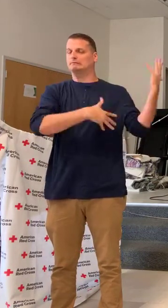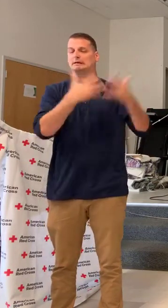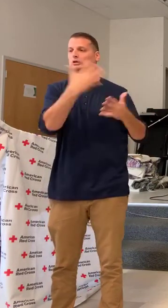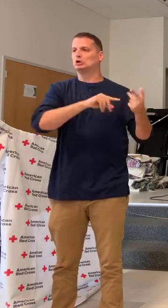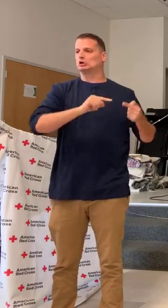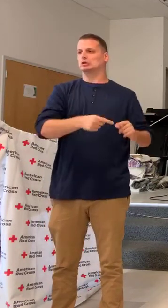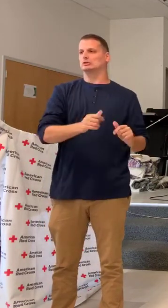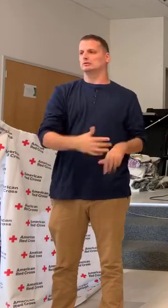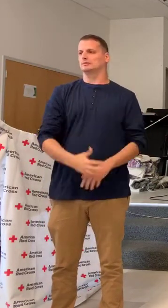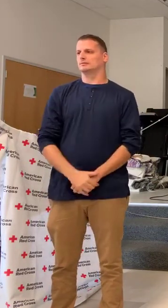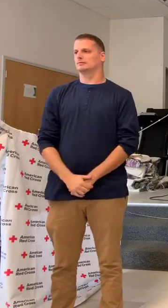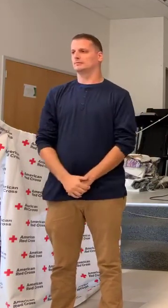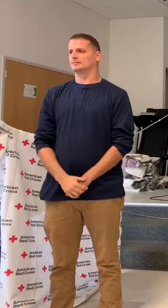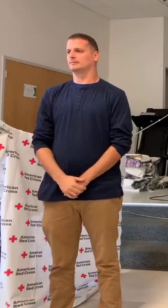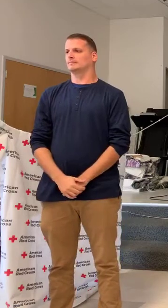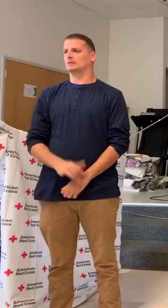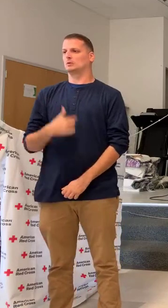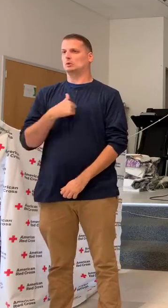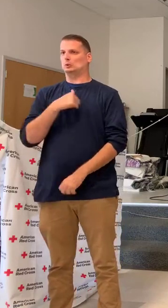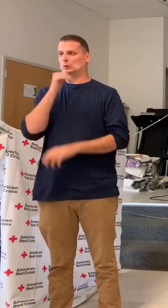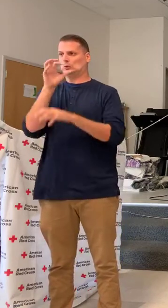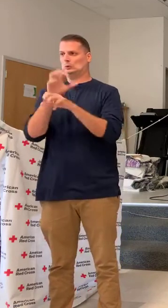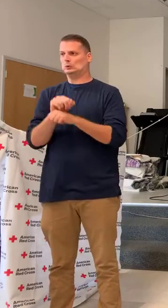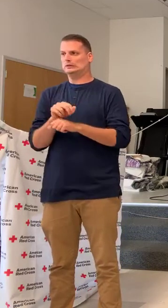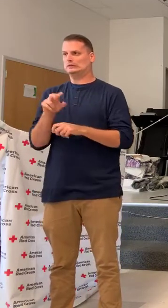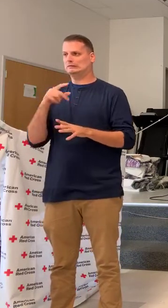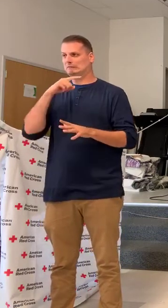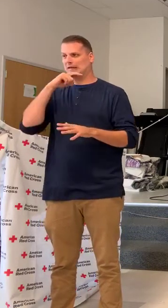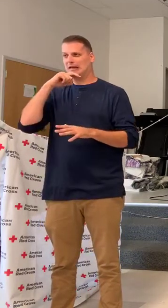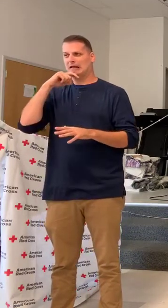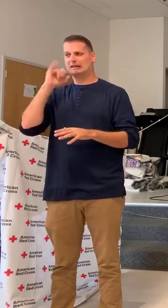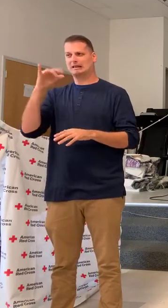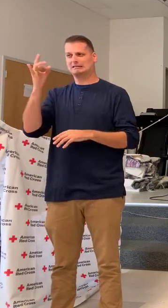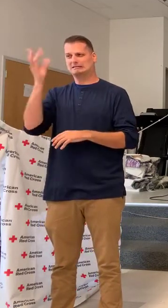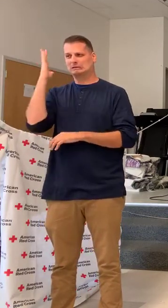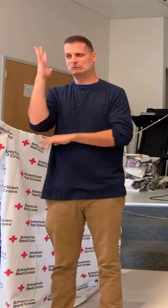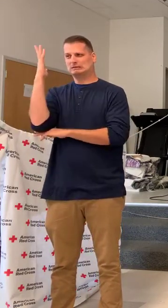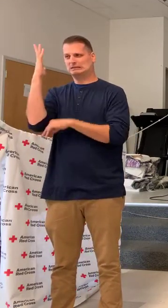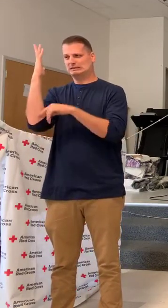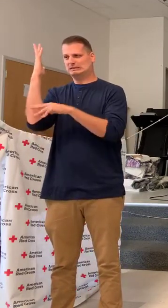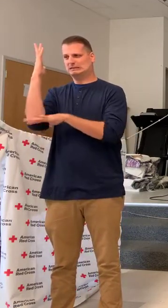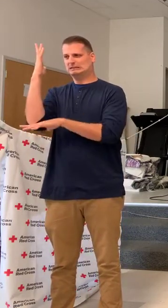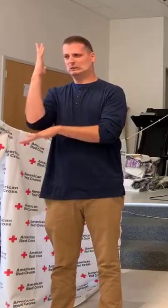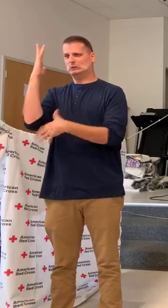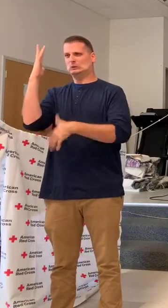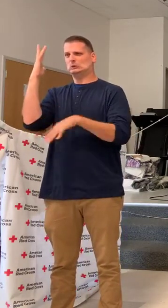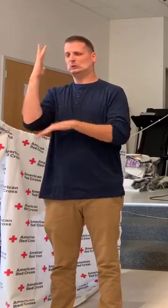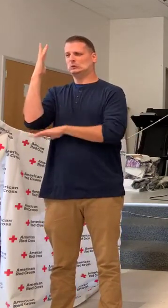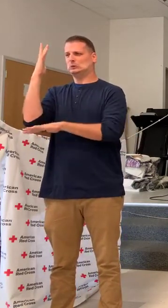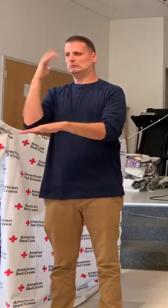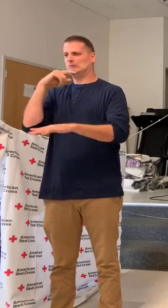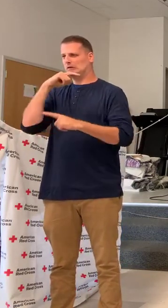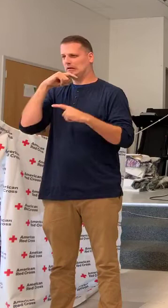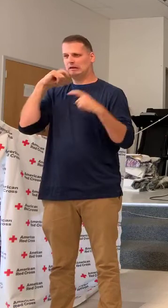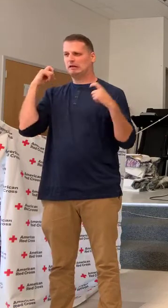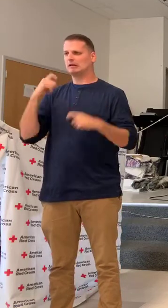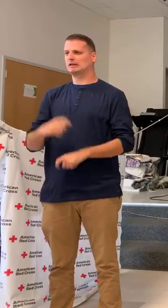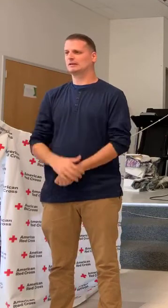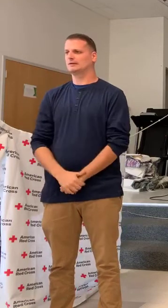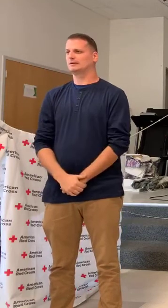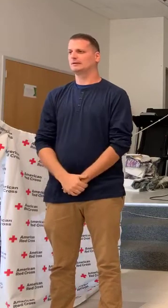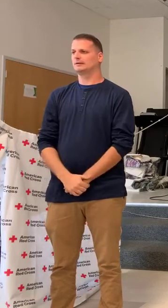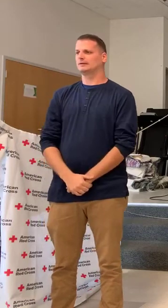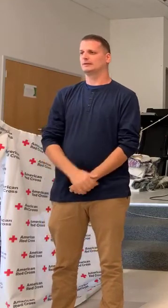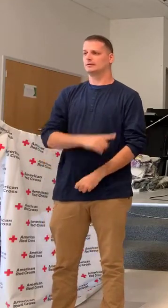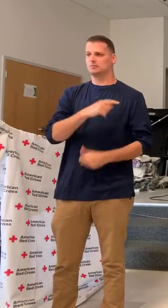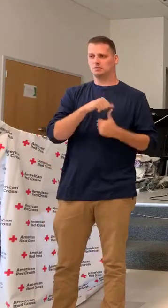factors that we're just not used to. We don't have these dry conditions that deep in the ground. I think, Kale, if I remember right, you were digging a